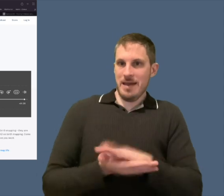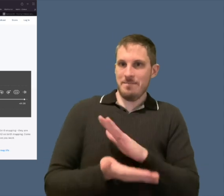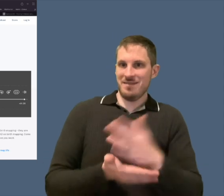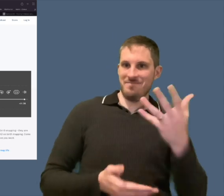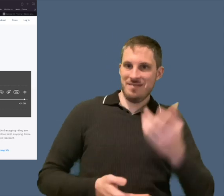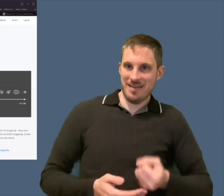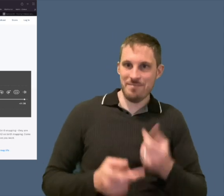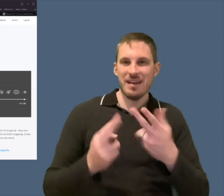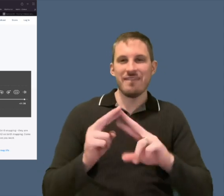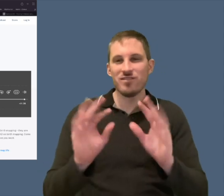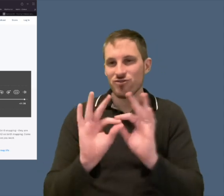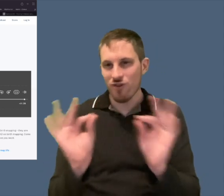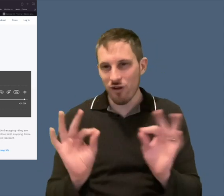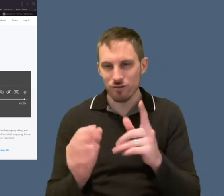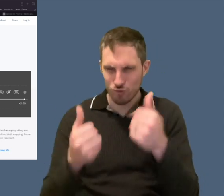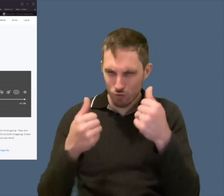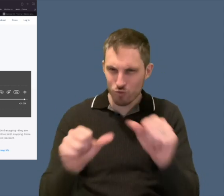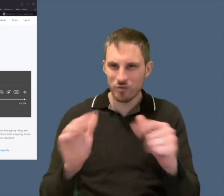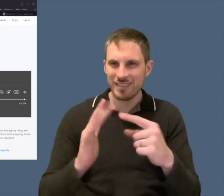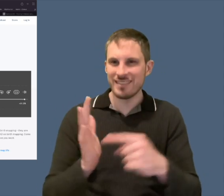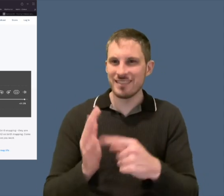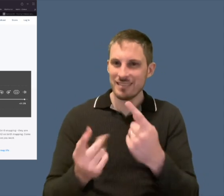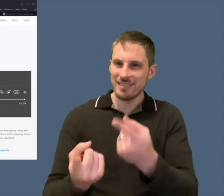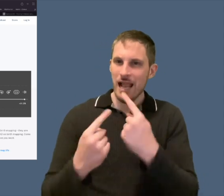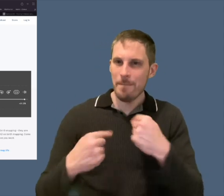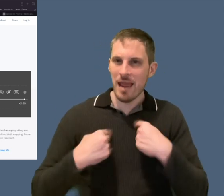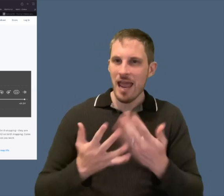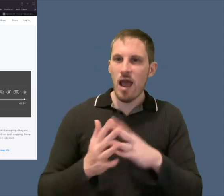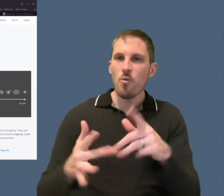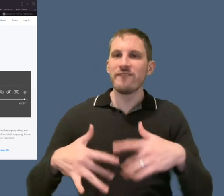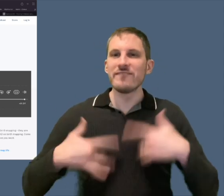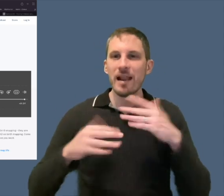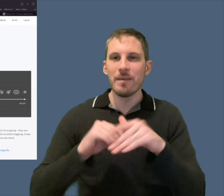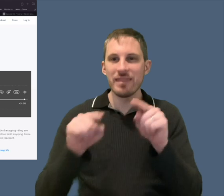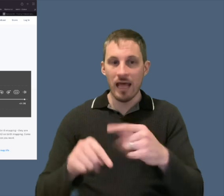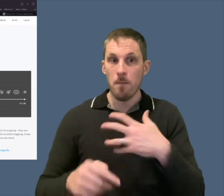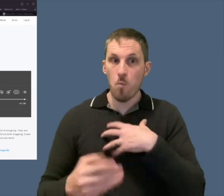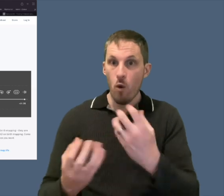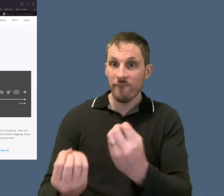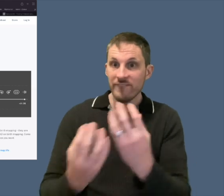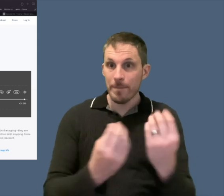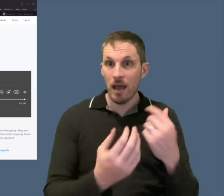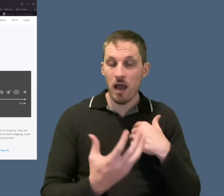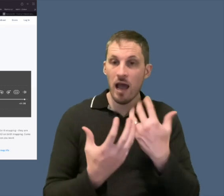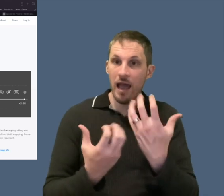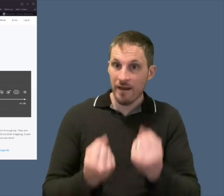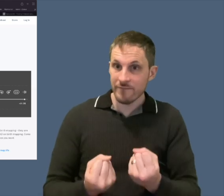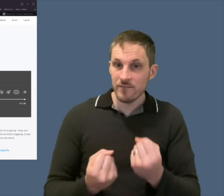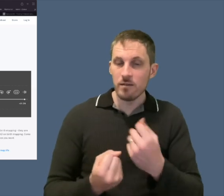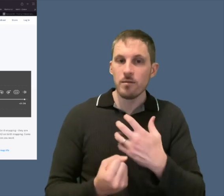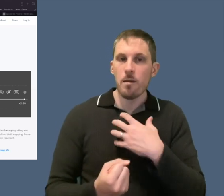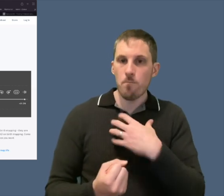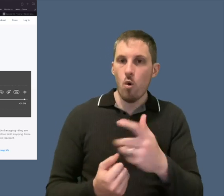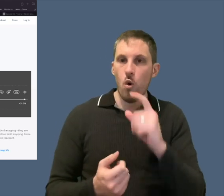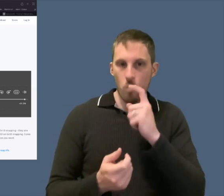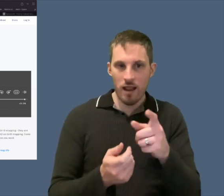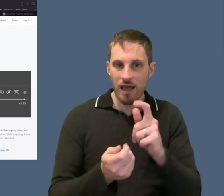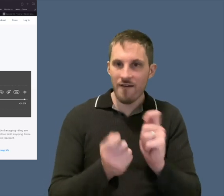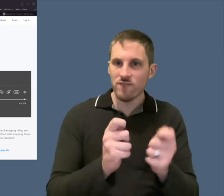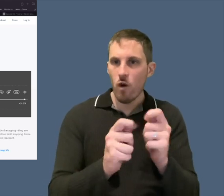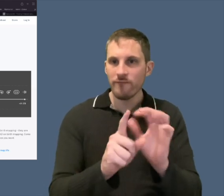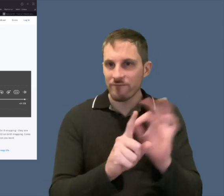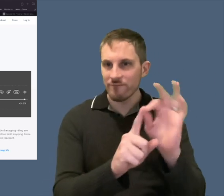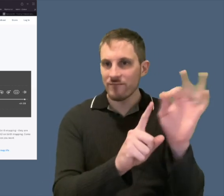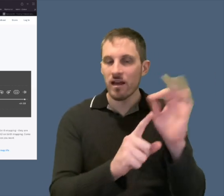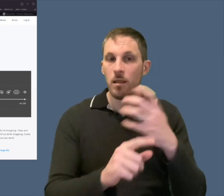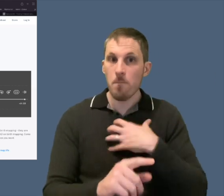But if you don't, use it. Tell me how you feel about it. The more feedback I get, the more this will evolve. And the more